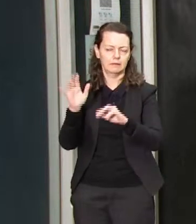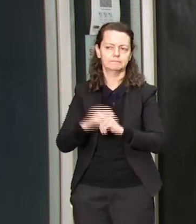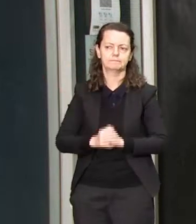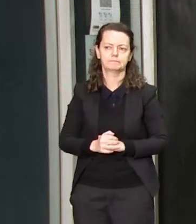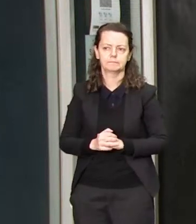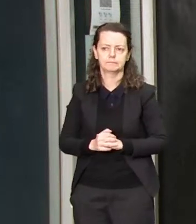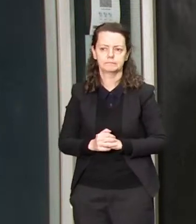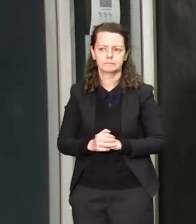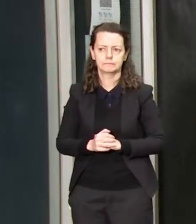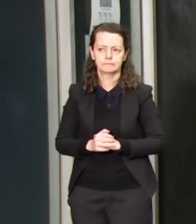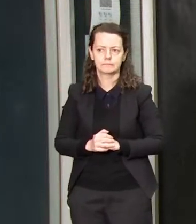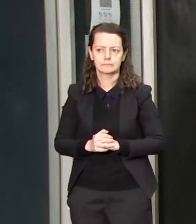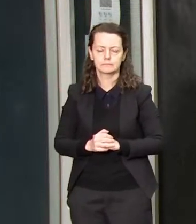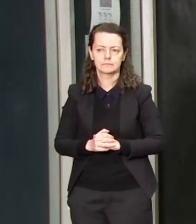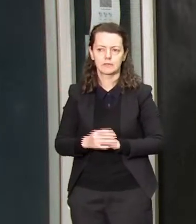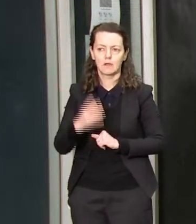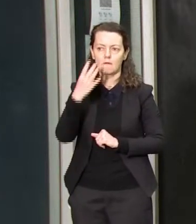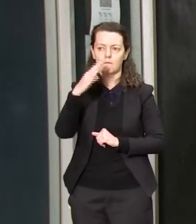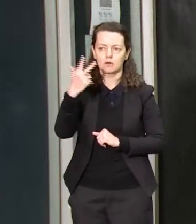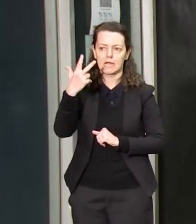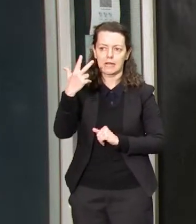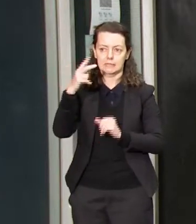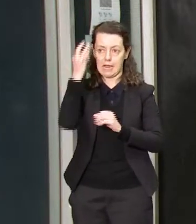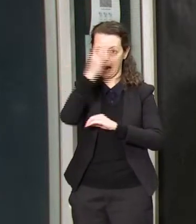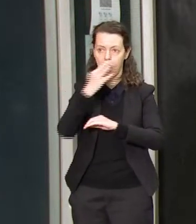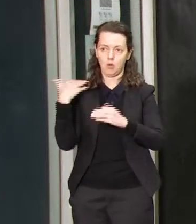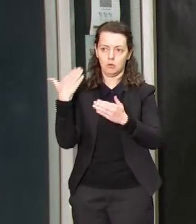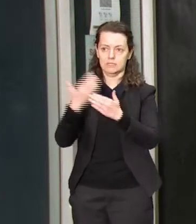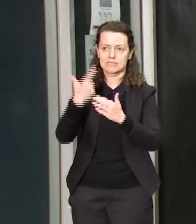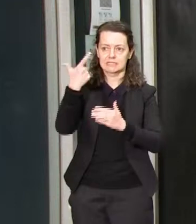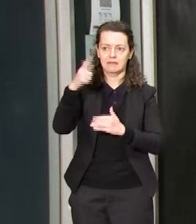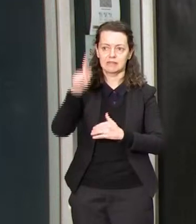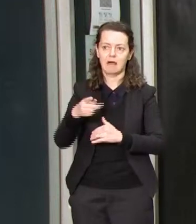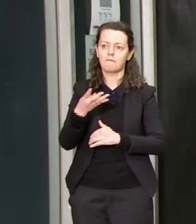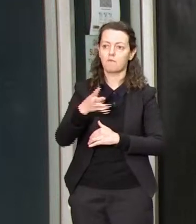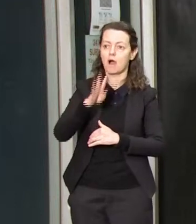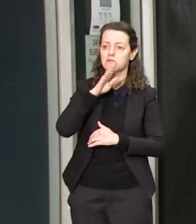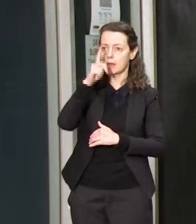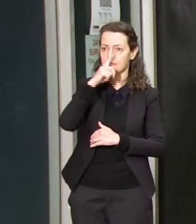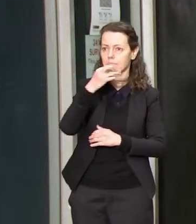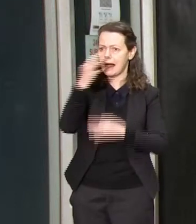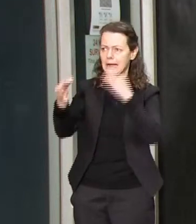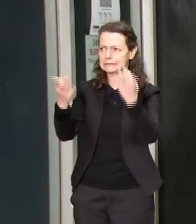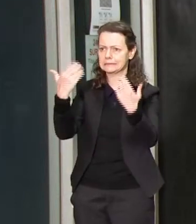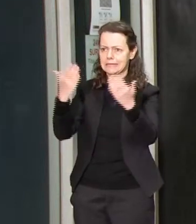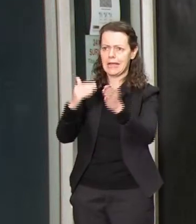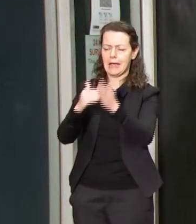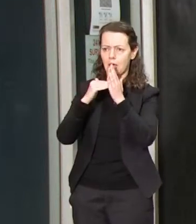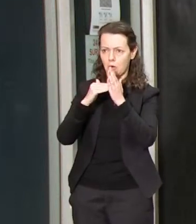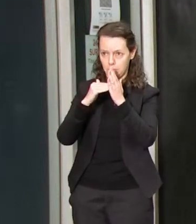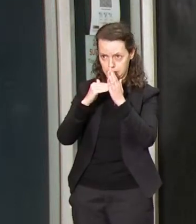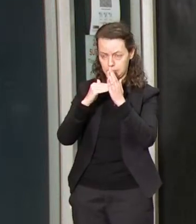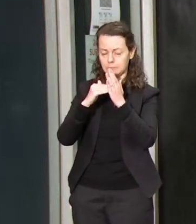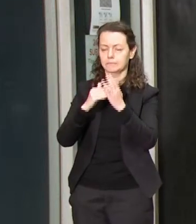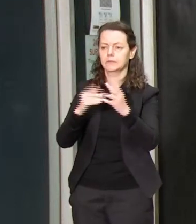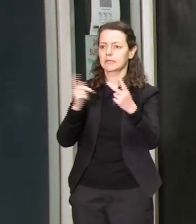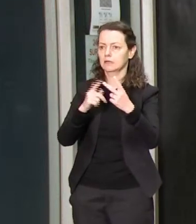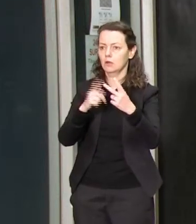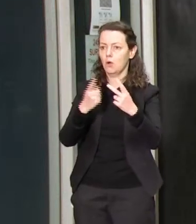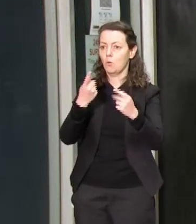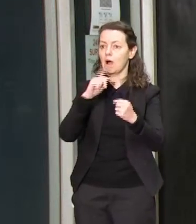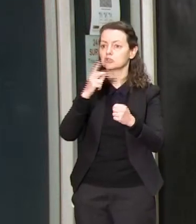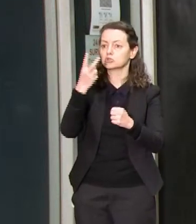48 hours, there have been over 7,400 requests for assistance, and there are still more